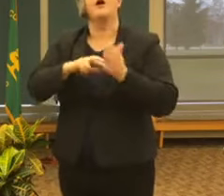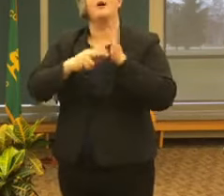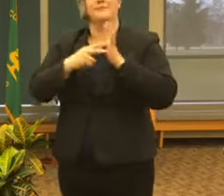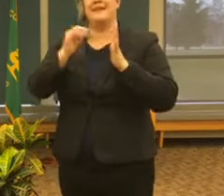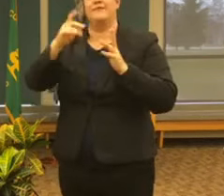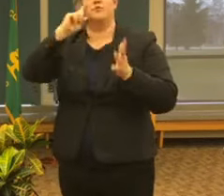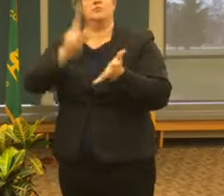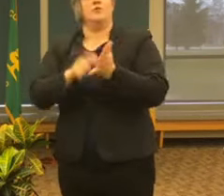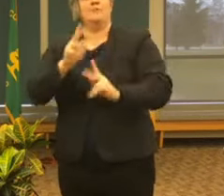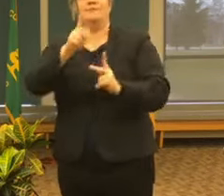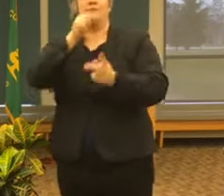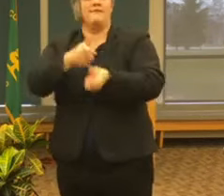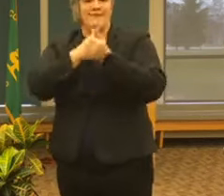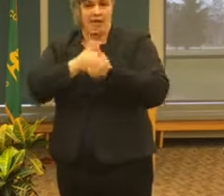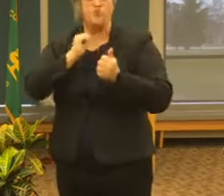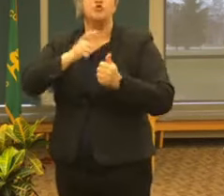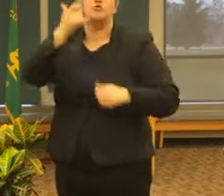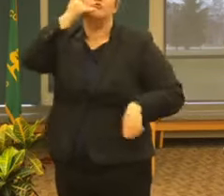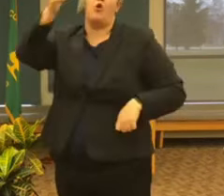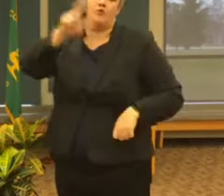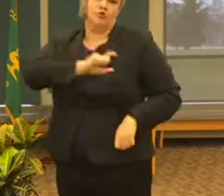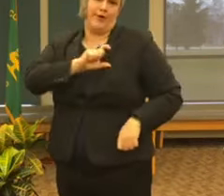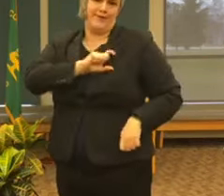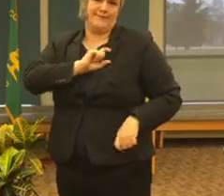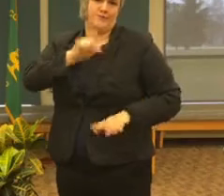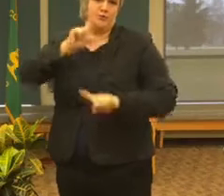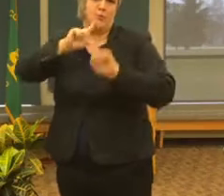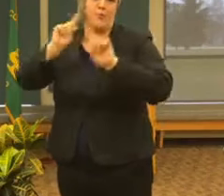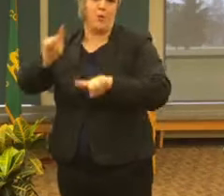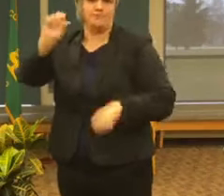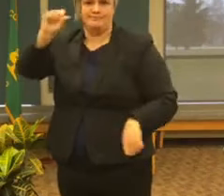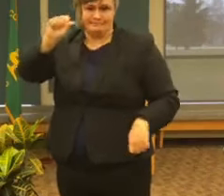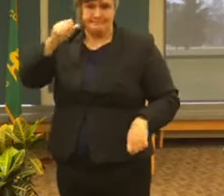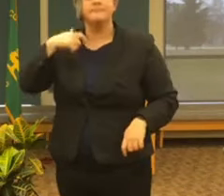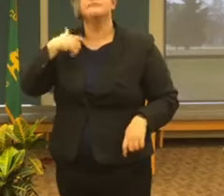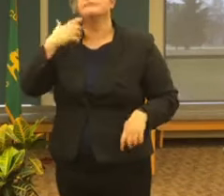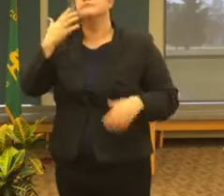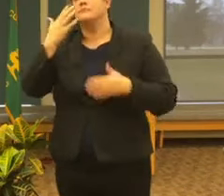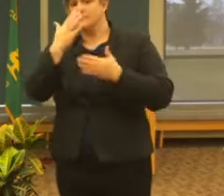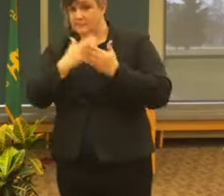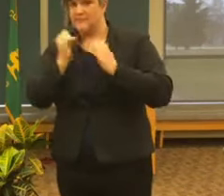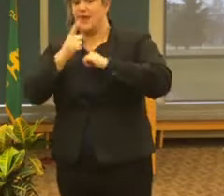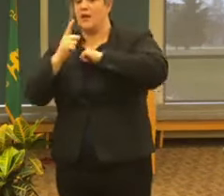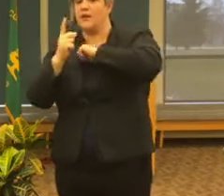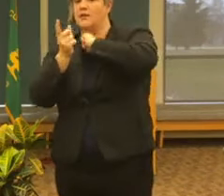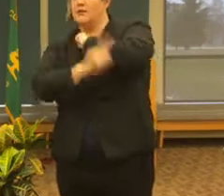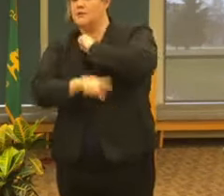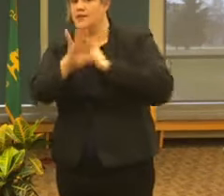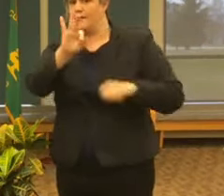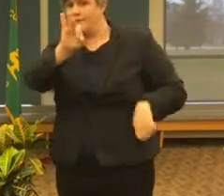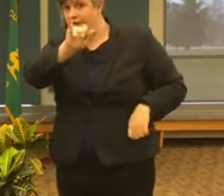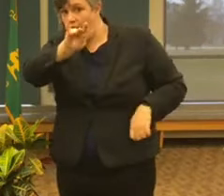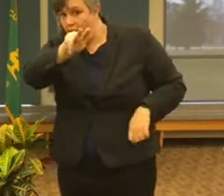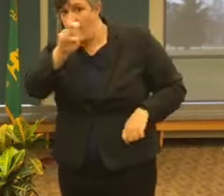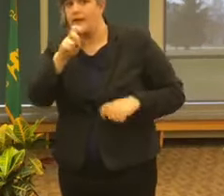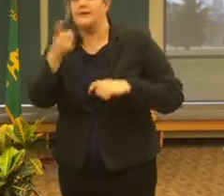department and report this. There are misdemeanor penalties and fines. There is enforcement mechanism